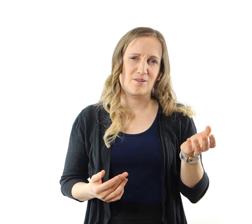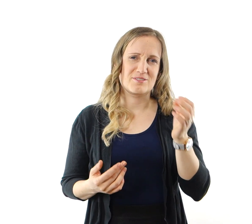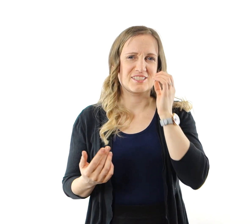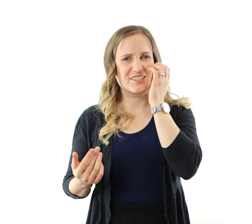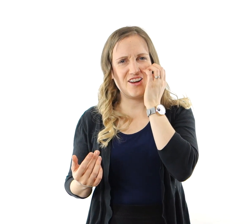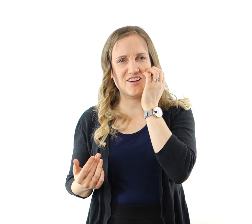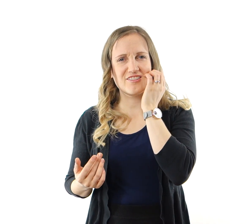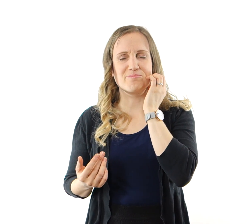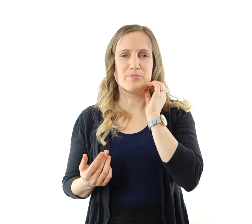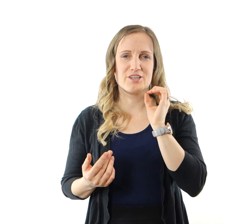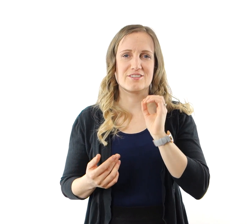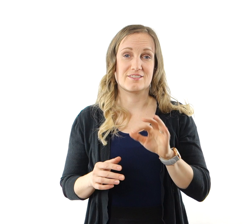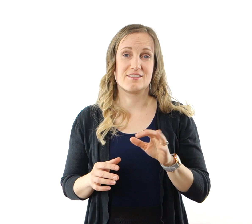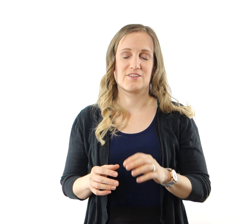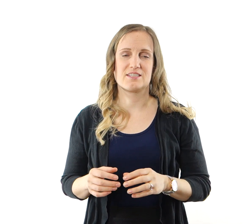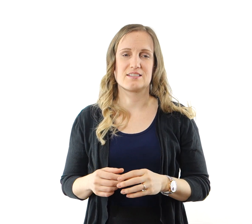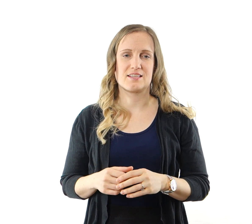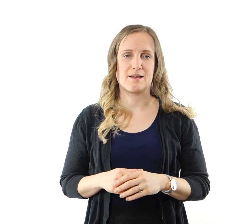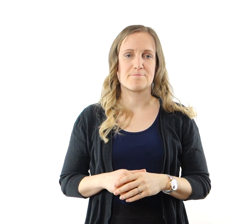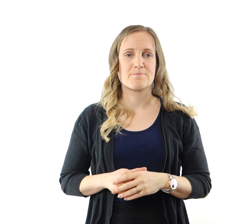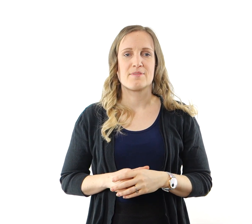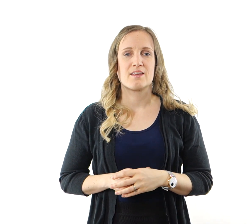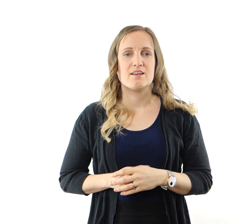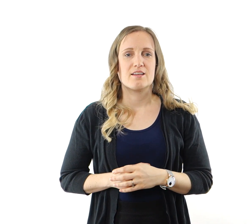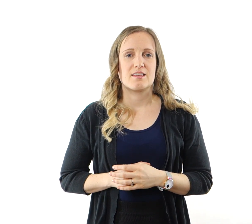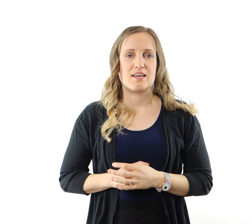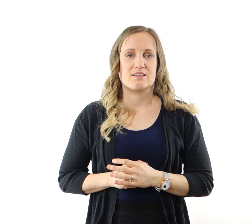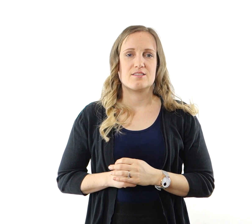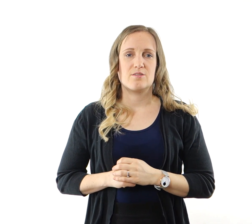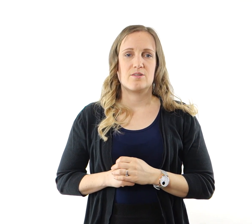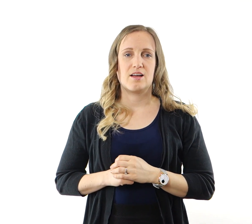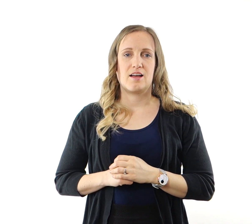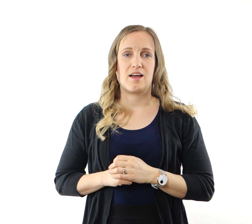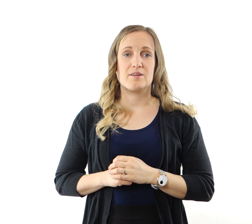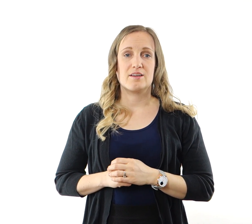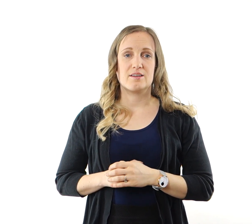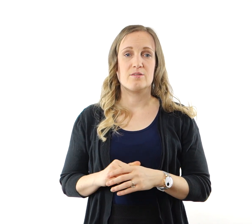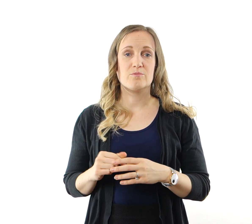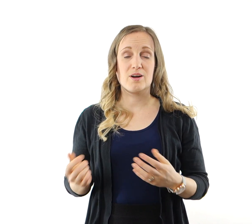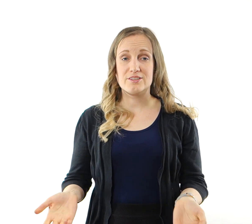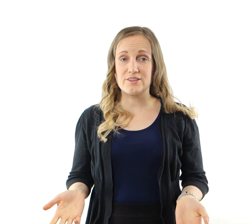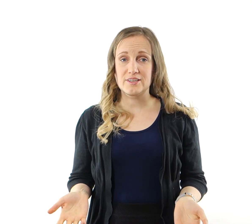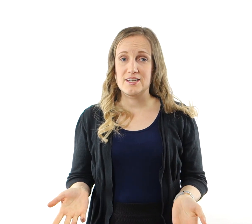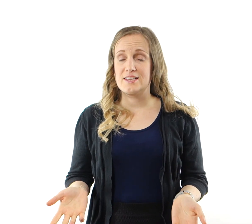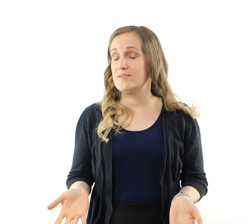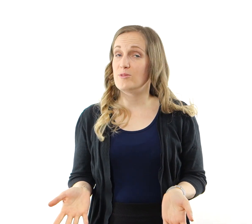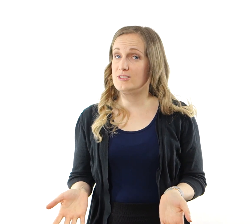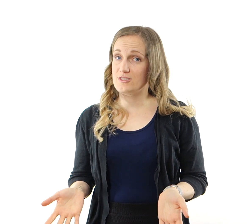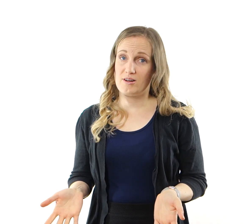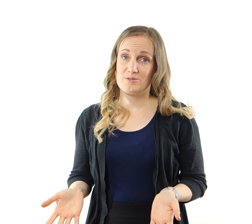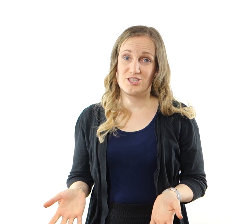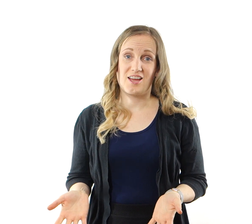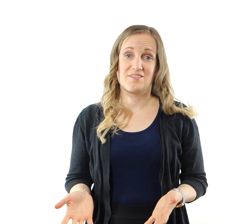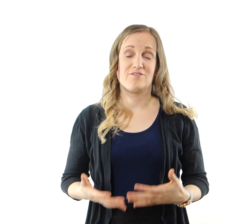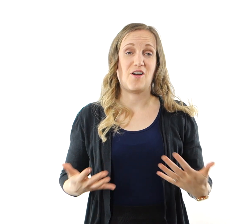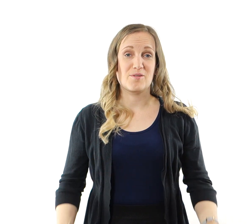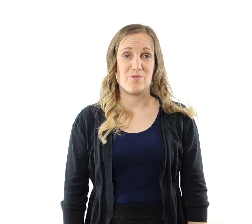and star and bird and fun things like that. Okay, so I wonder if one star will shine far brighter